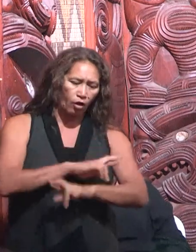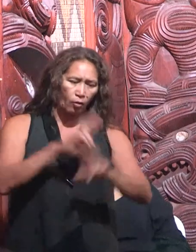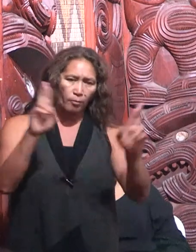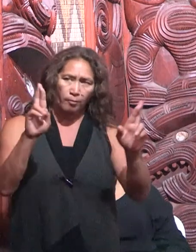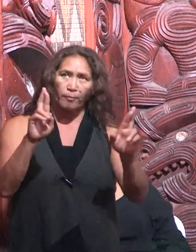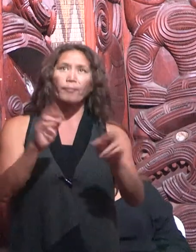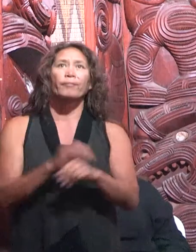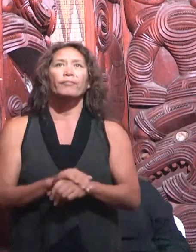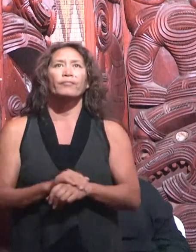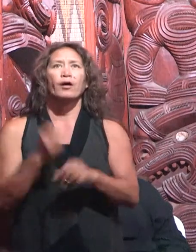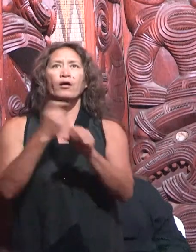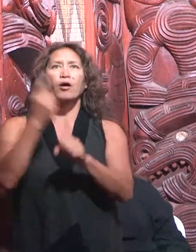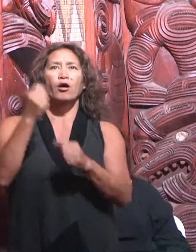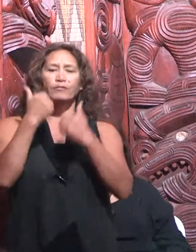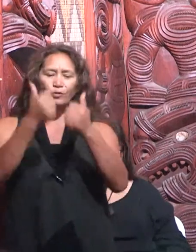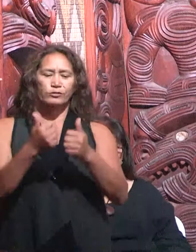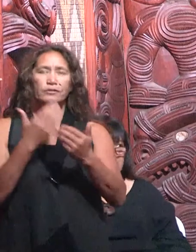goodness,